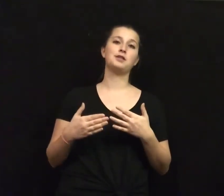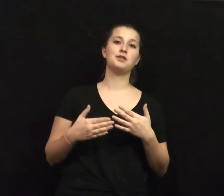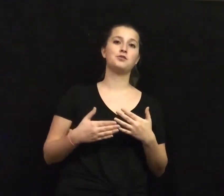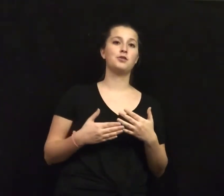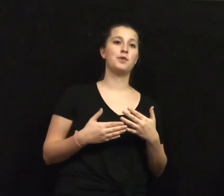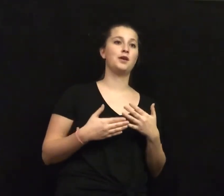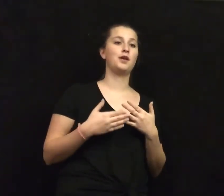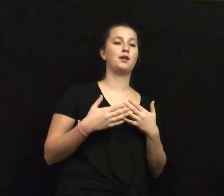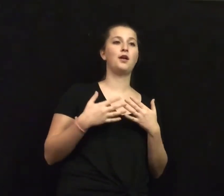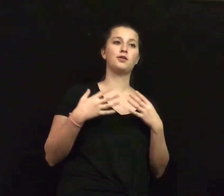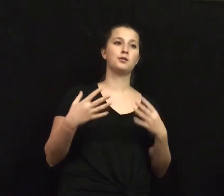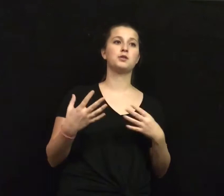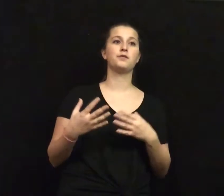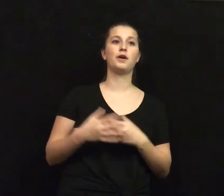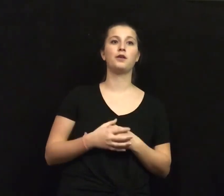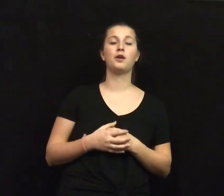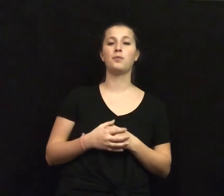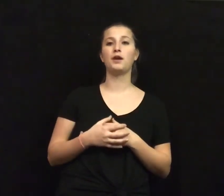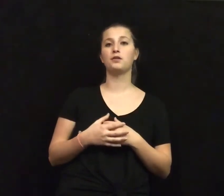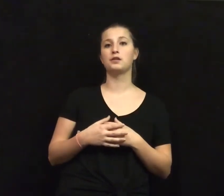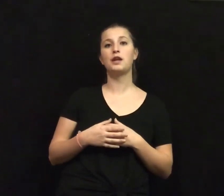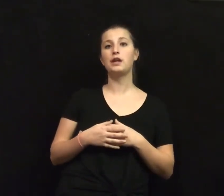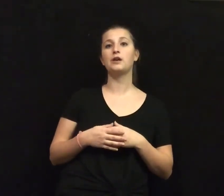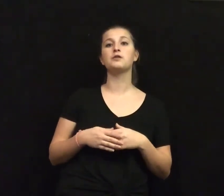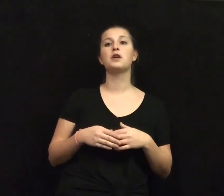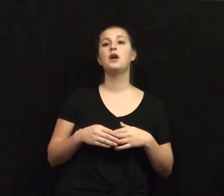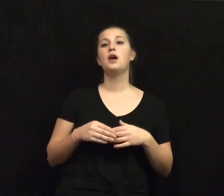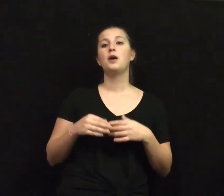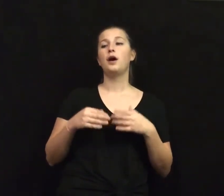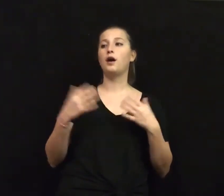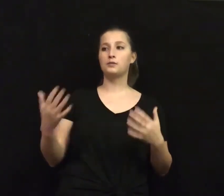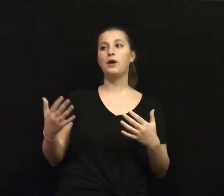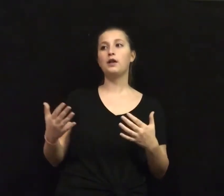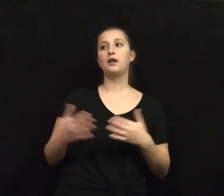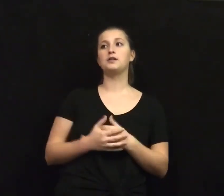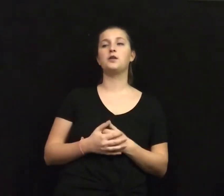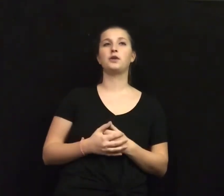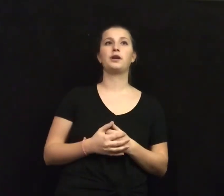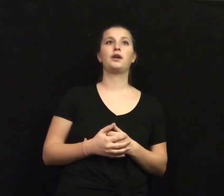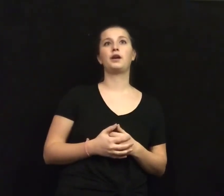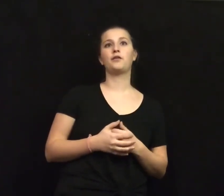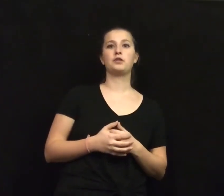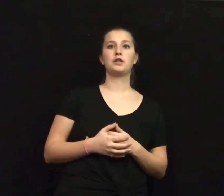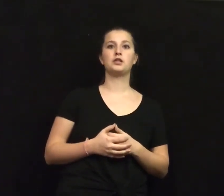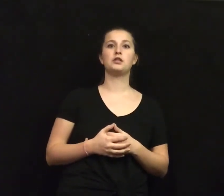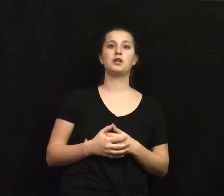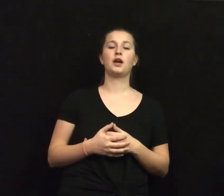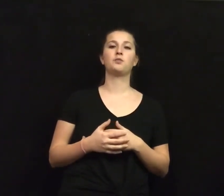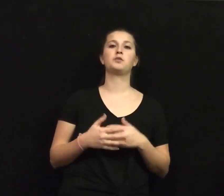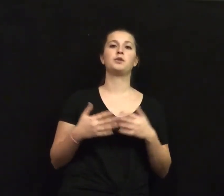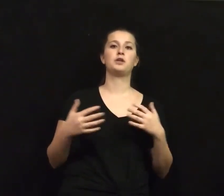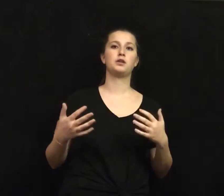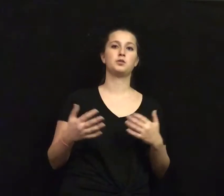diagnoses, treatment, and all sorts of other medical scenarios, as well as the ordinary conversations that comes with